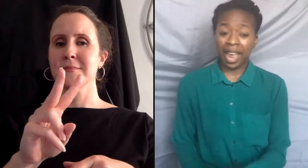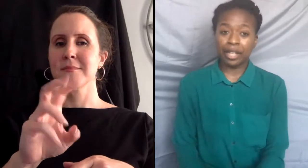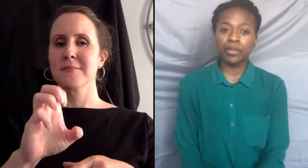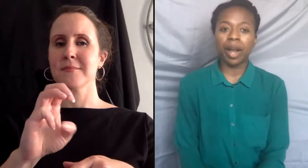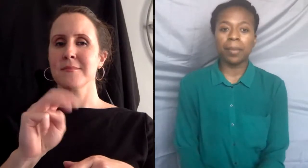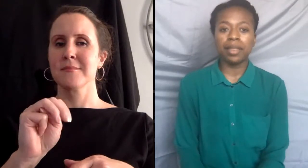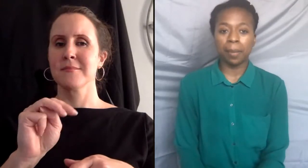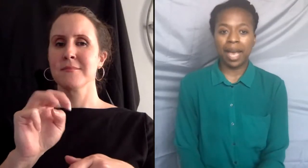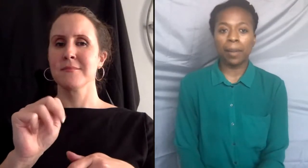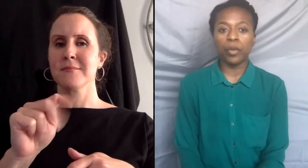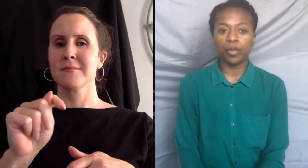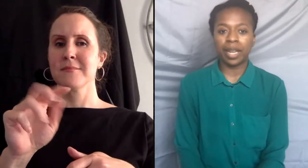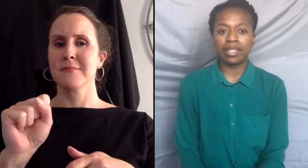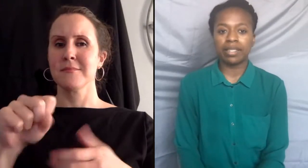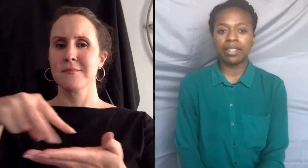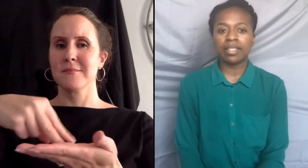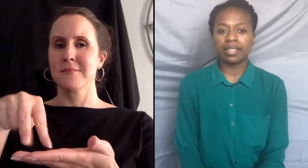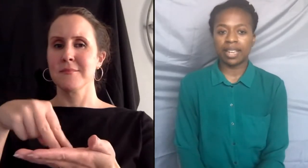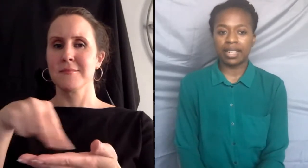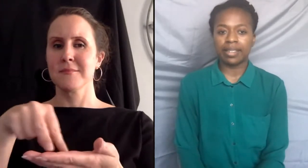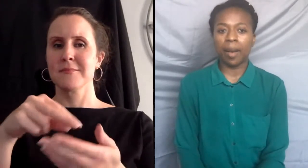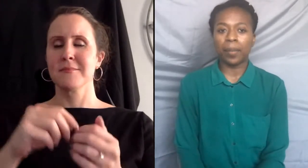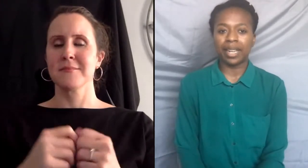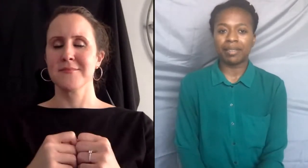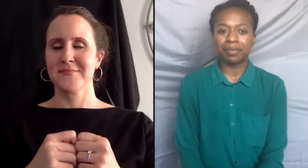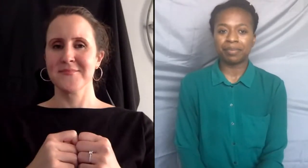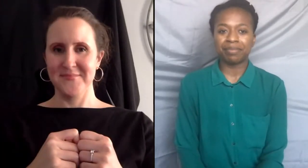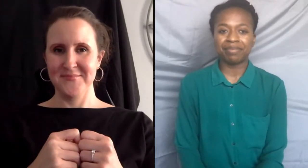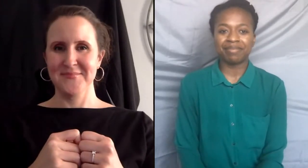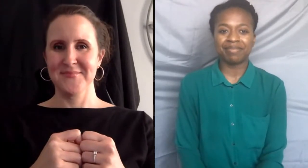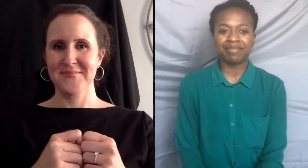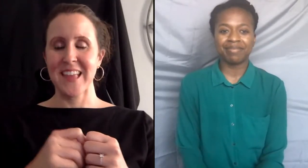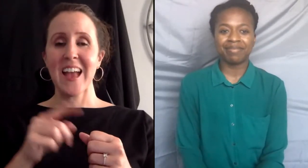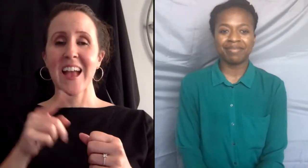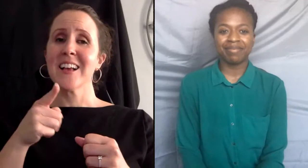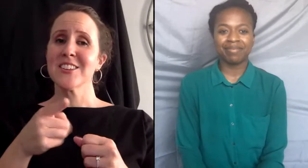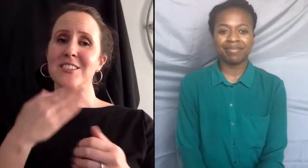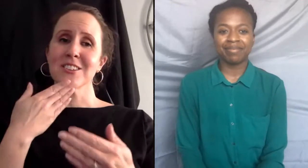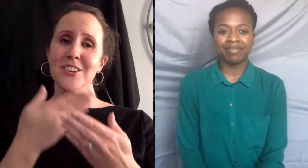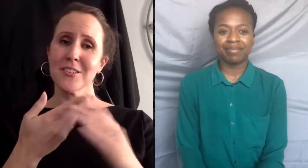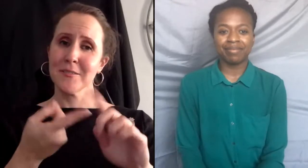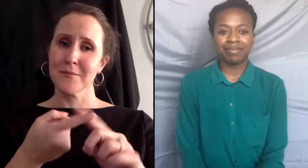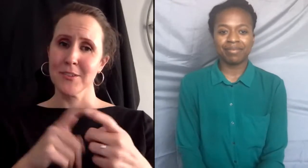She hails from the MetaMovements dance company.